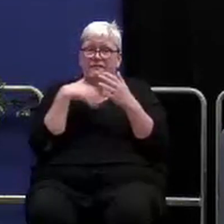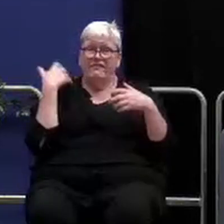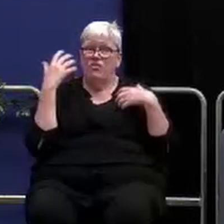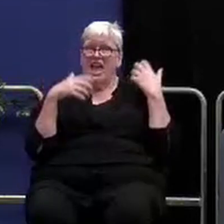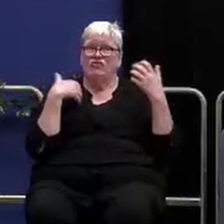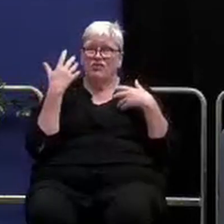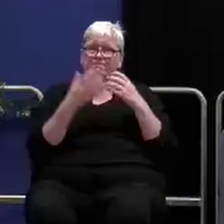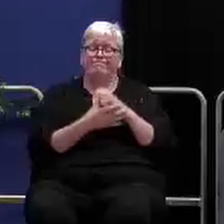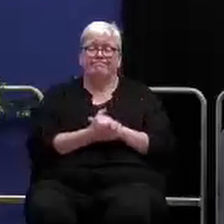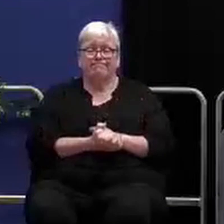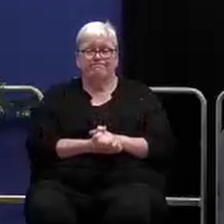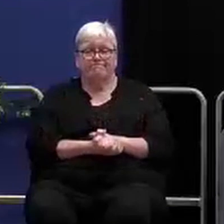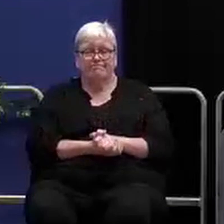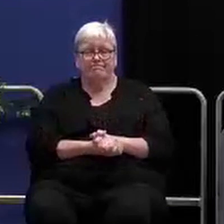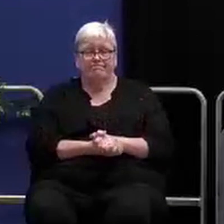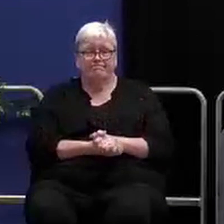In